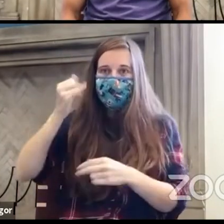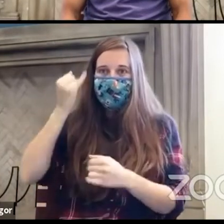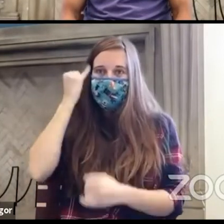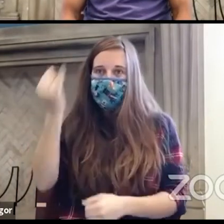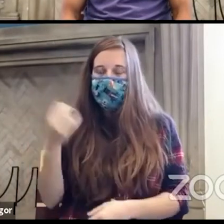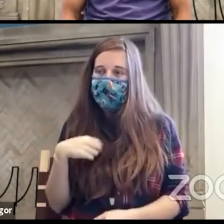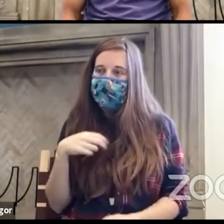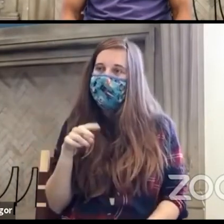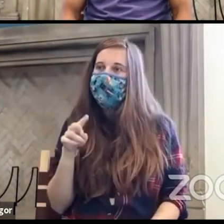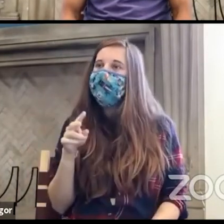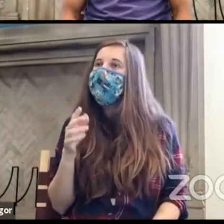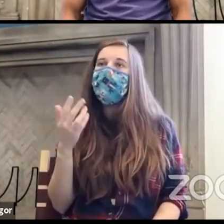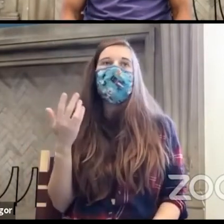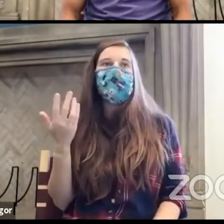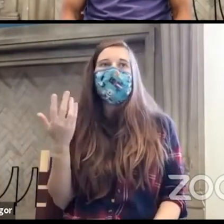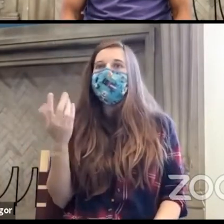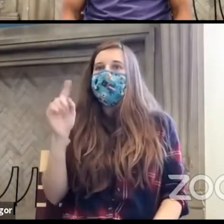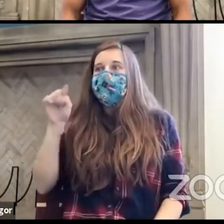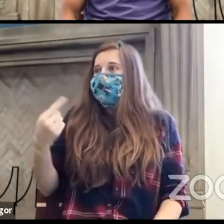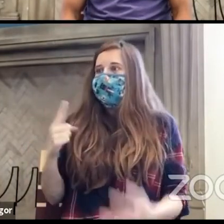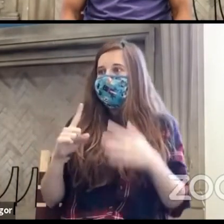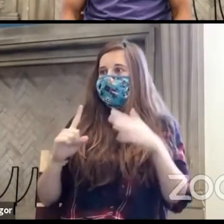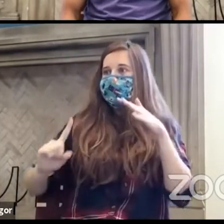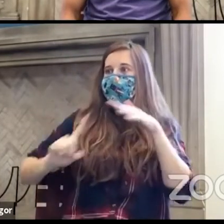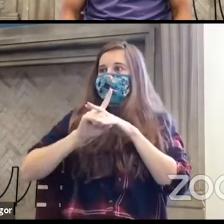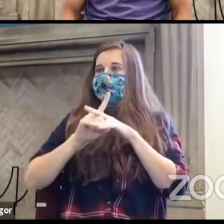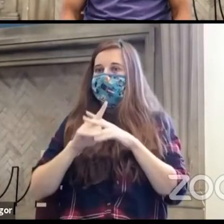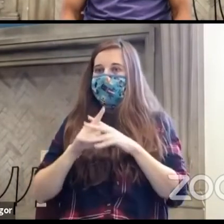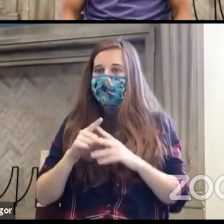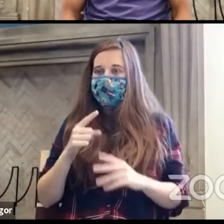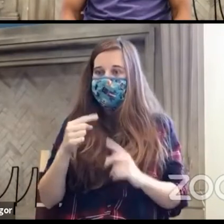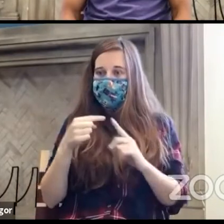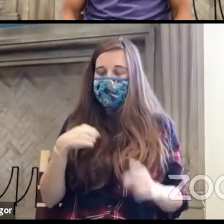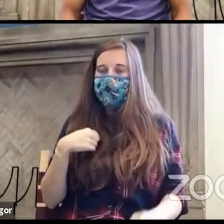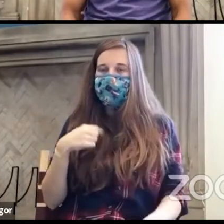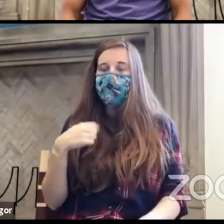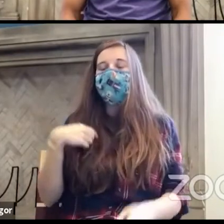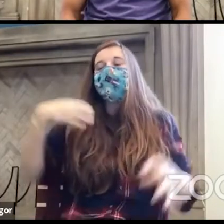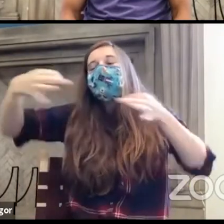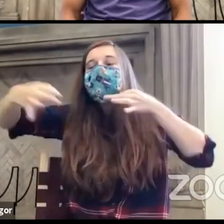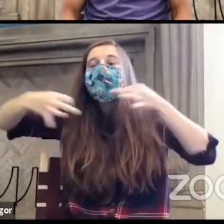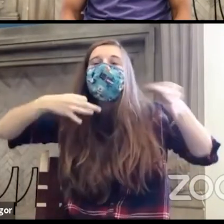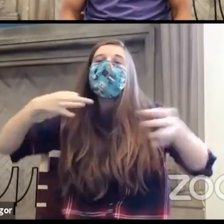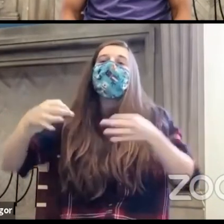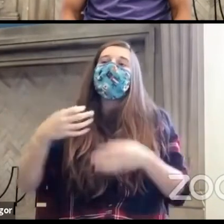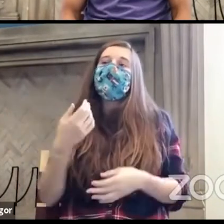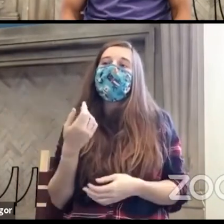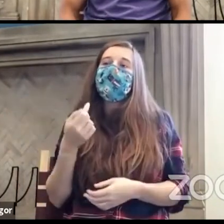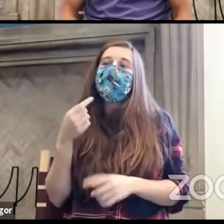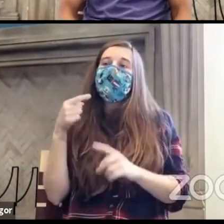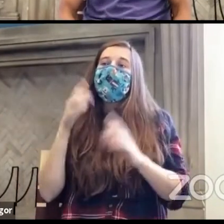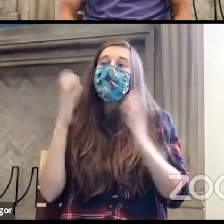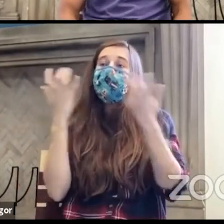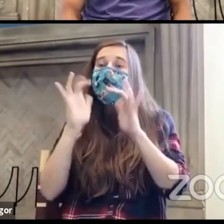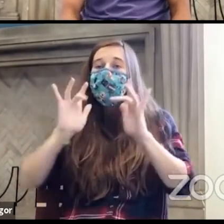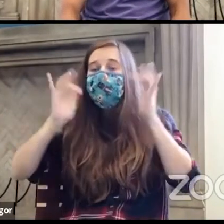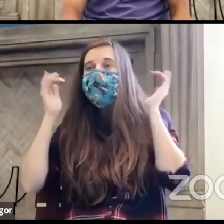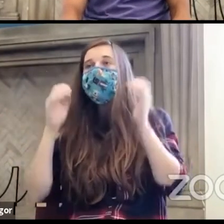idea? And I said, I don't know. It just came to me one day. So I had to explain what dark sparkle meant.